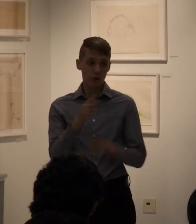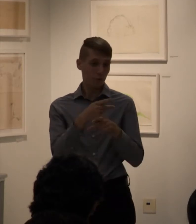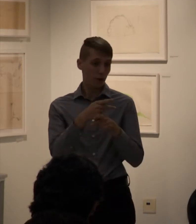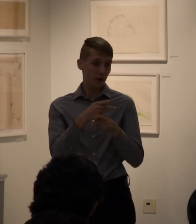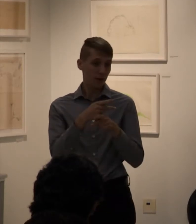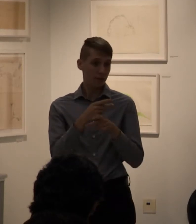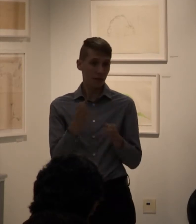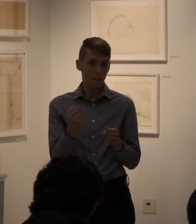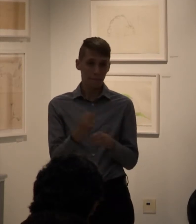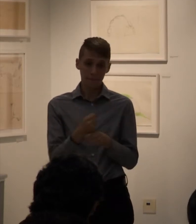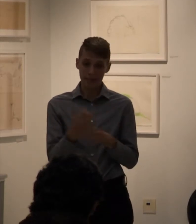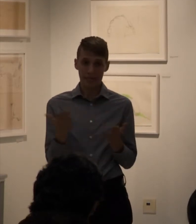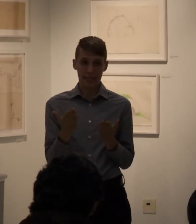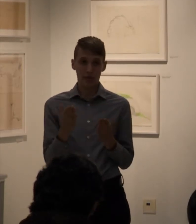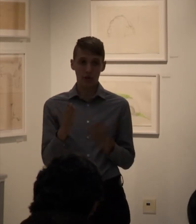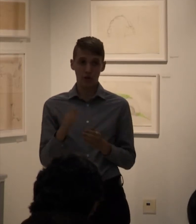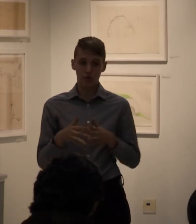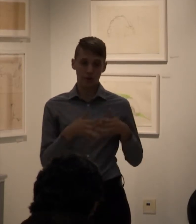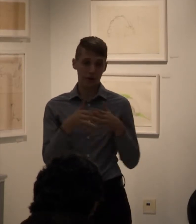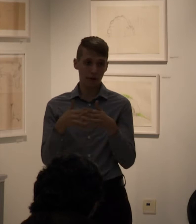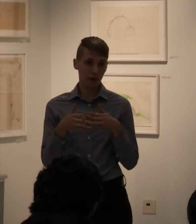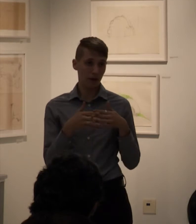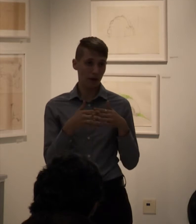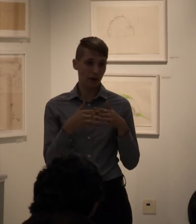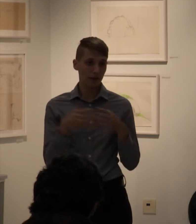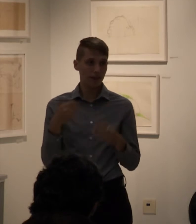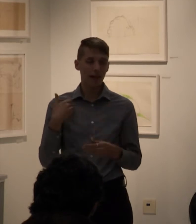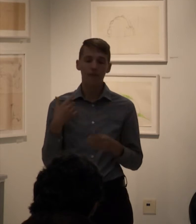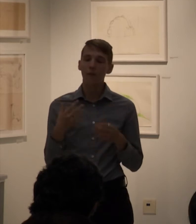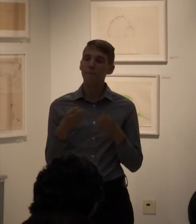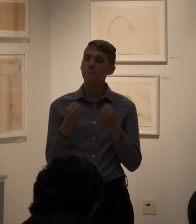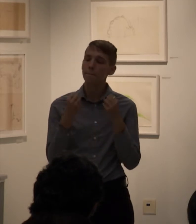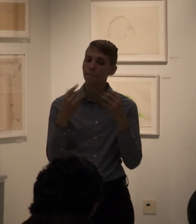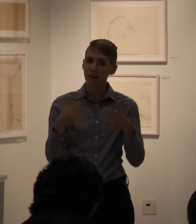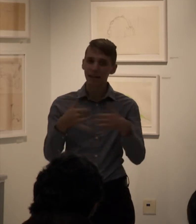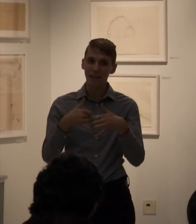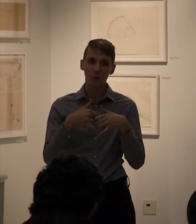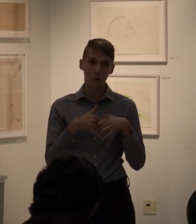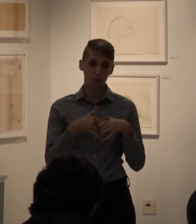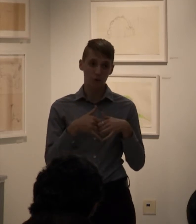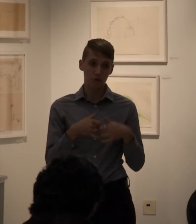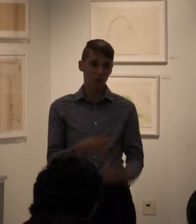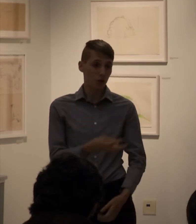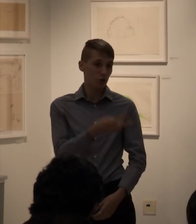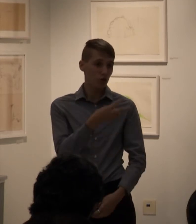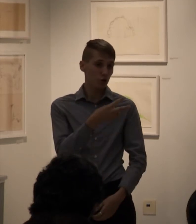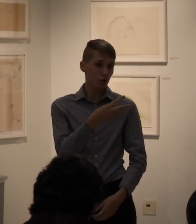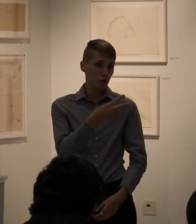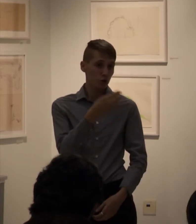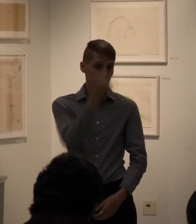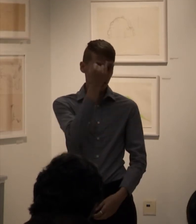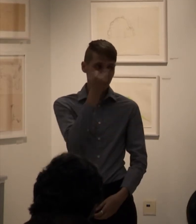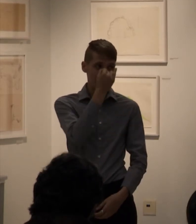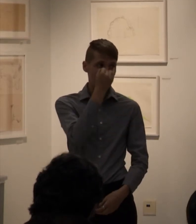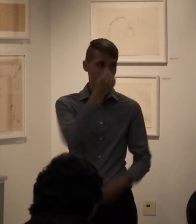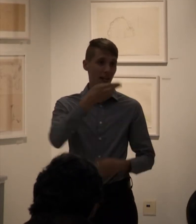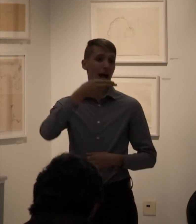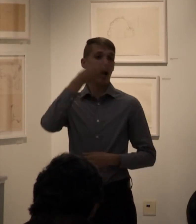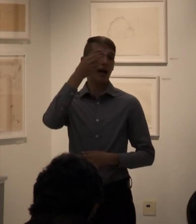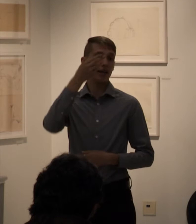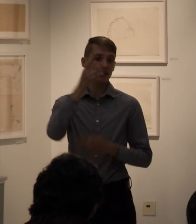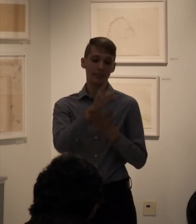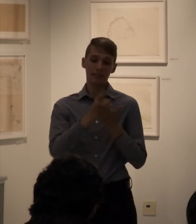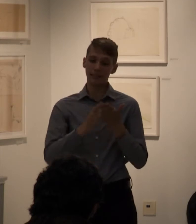have received numerous prestigious design awards, including 2 Compasso d'Oros, Italy's highest design award,